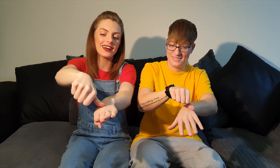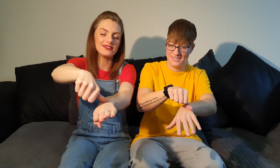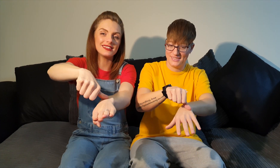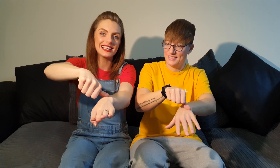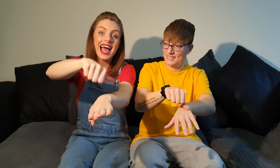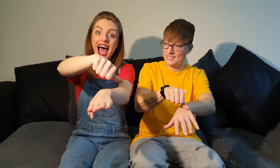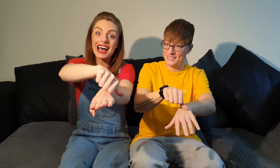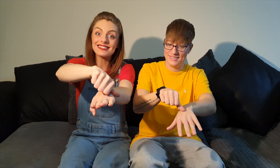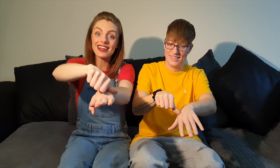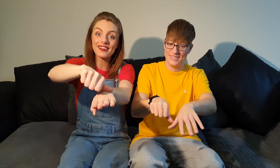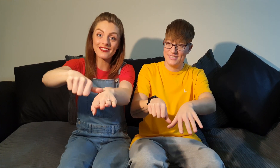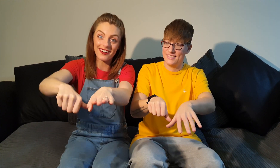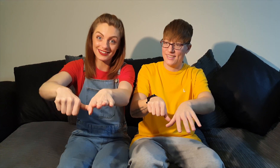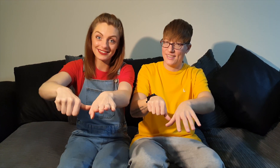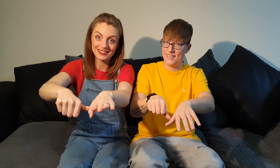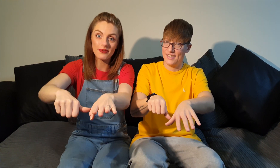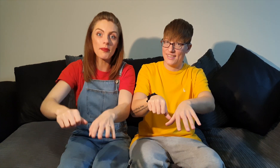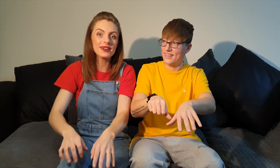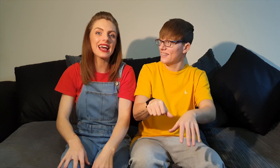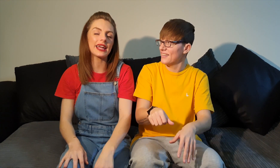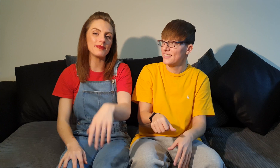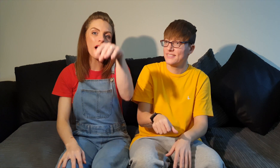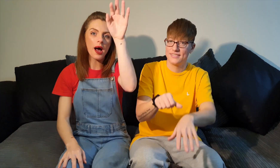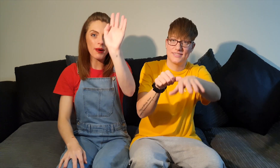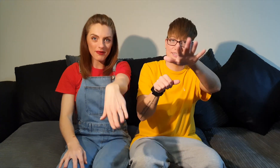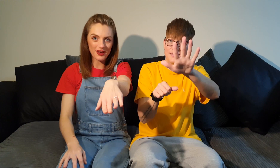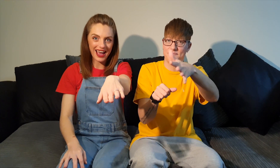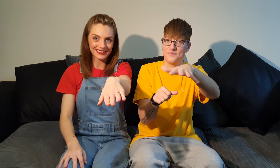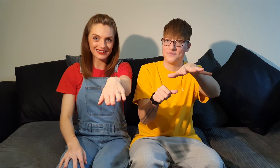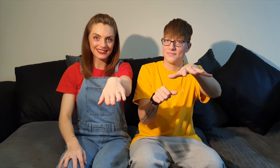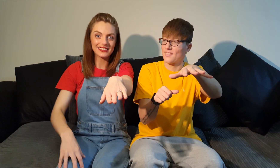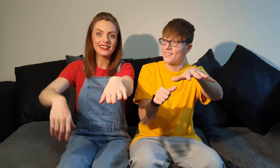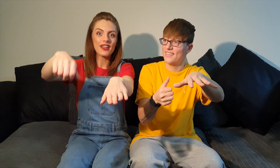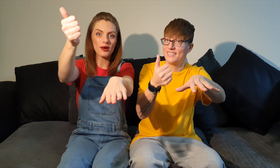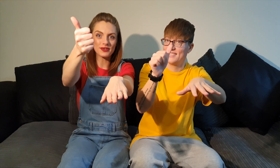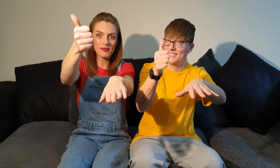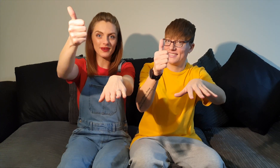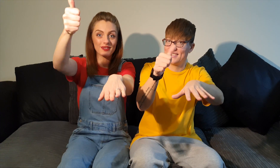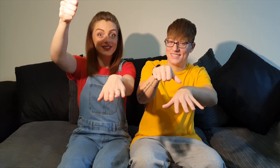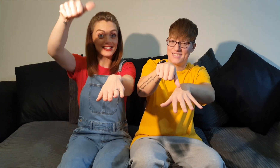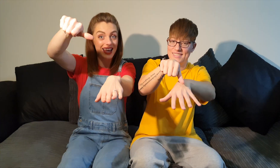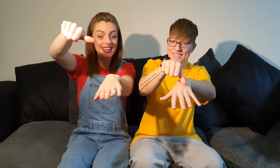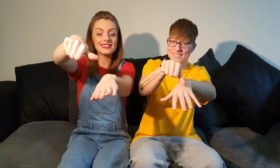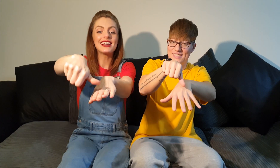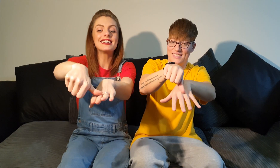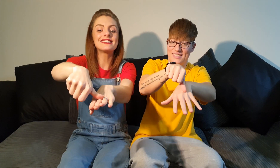down and across. One more time, palm of your hand, thumbs up, to the side,